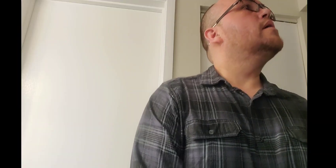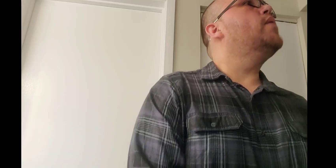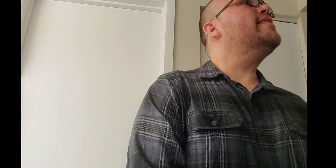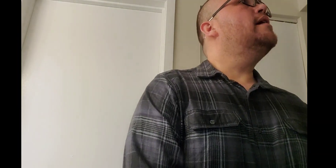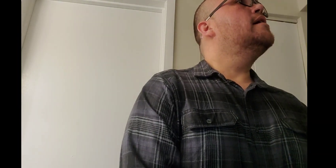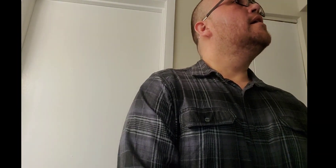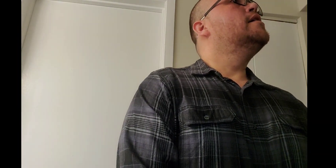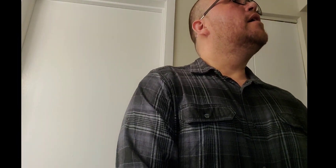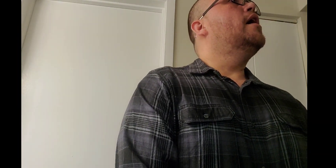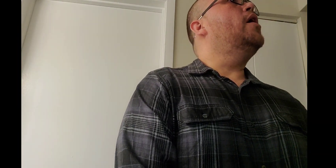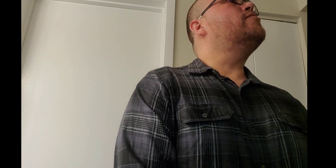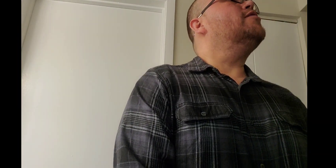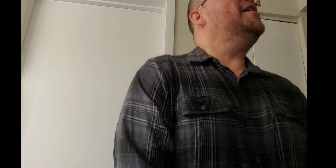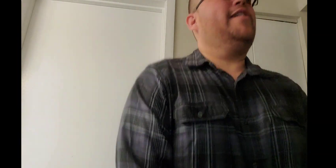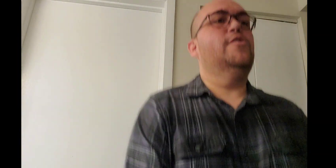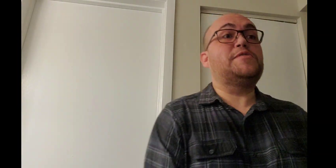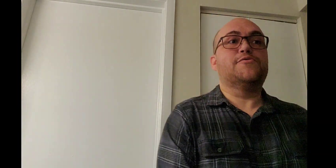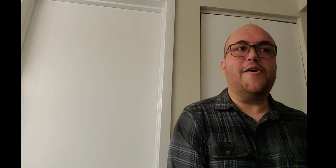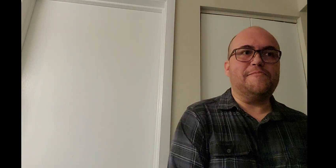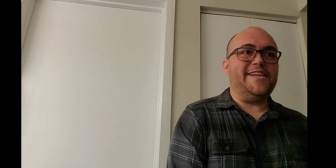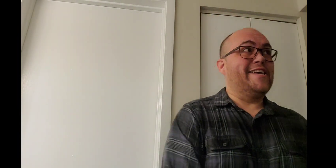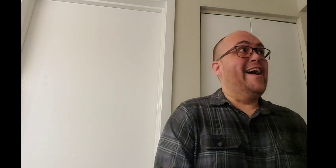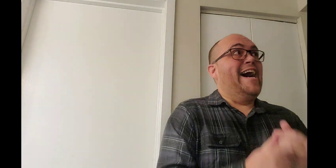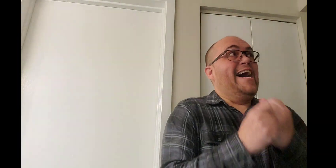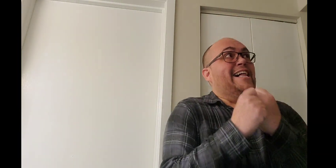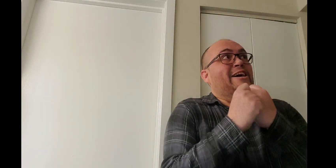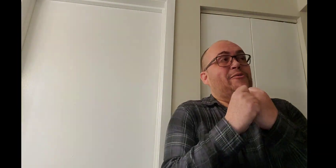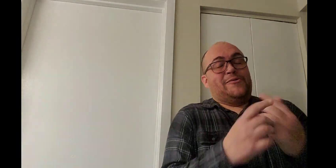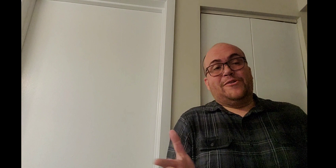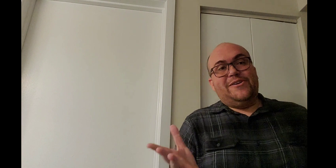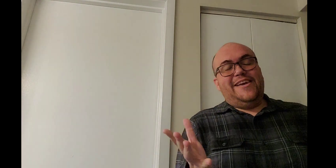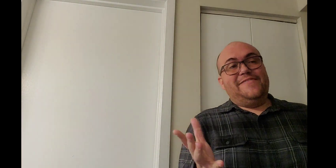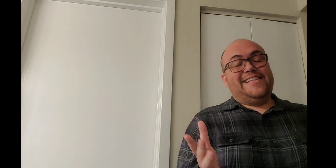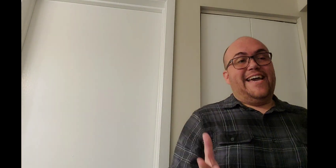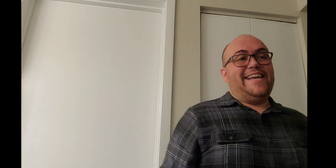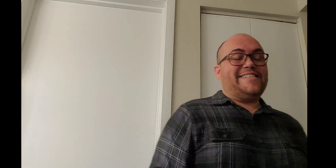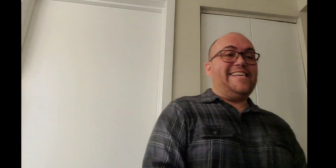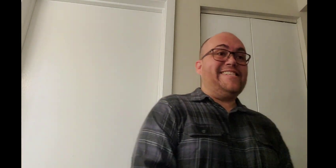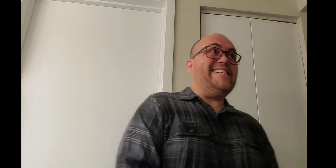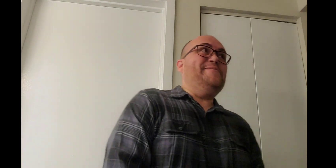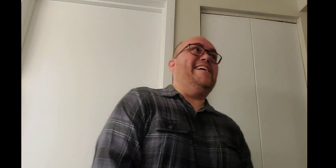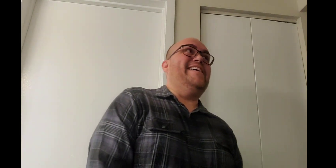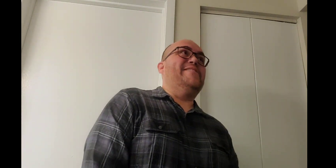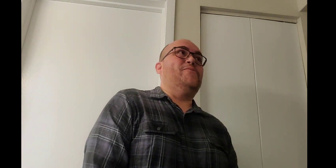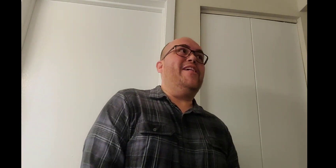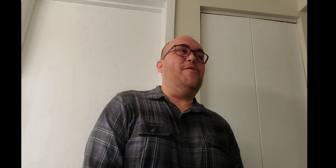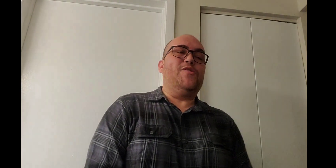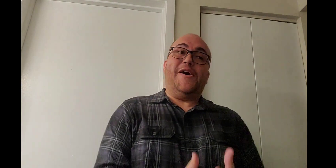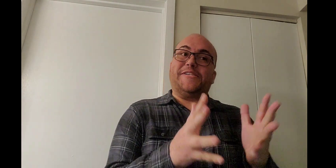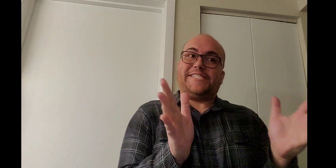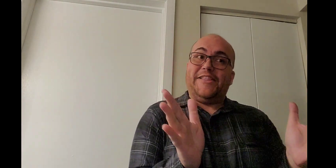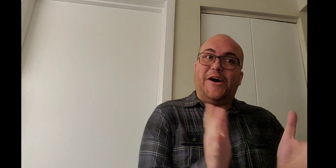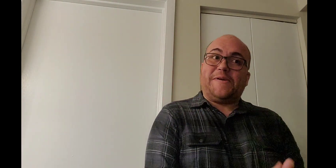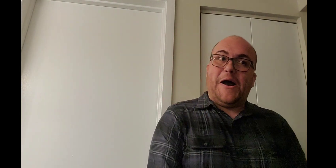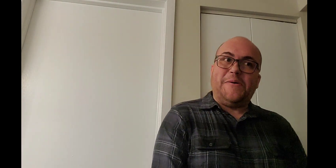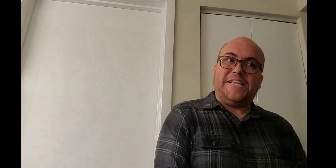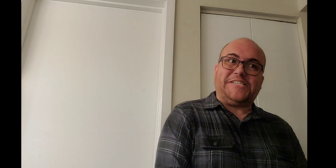what oh wrong meeting oops wrong meeting good evening ladies and gentlemen welcome to our stand-up comedy